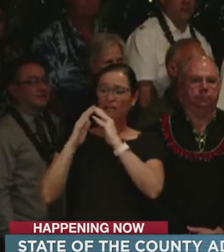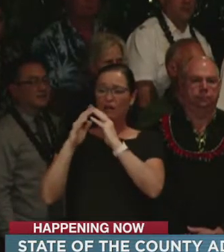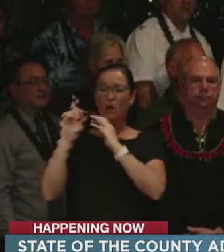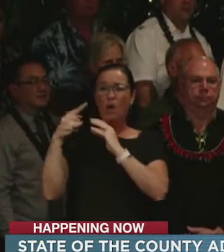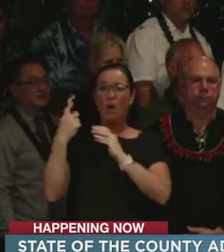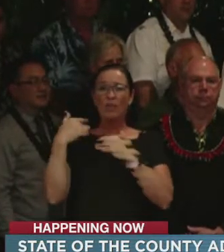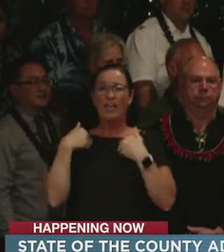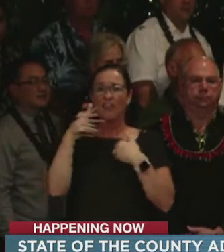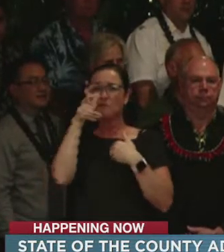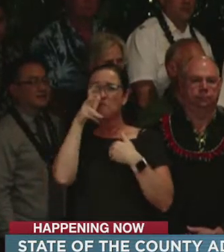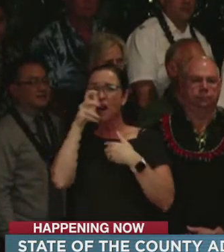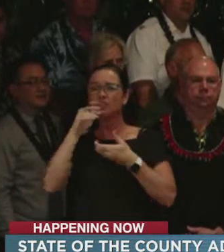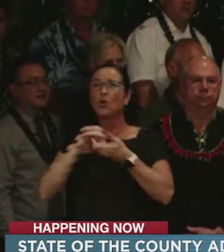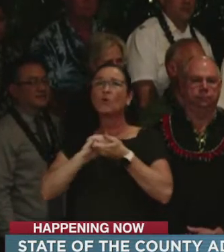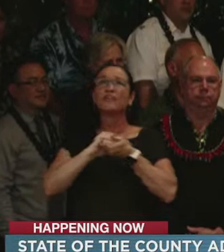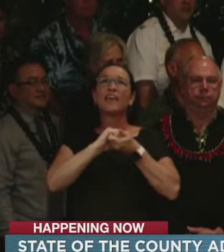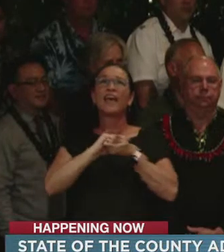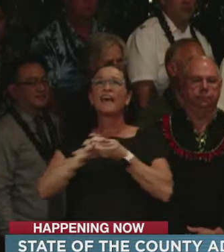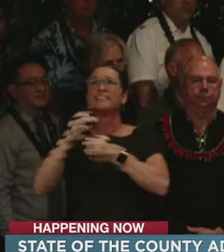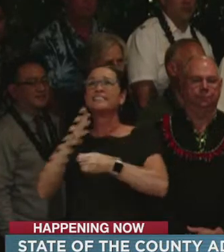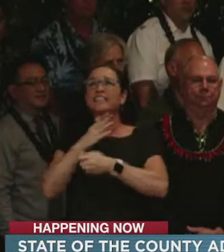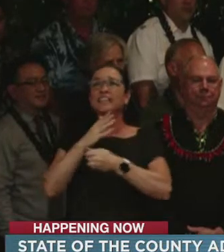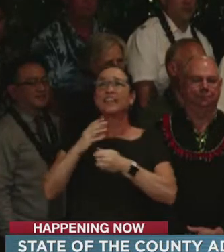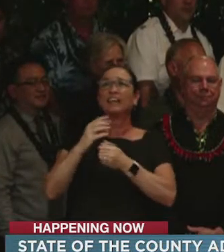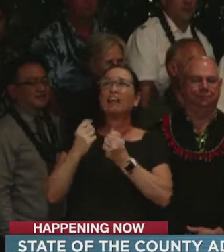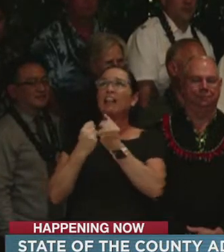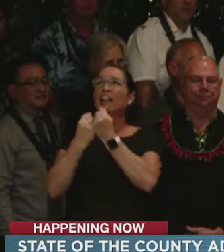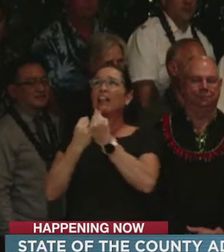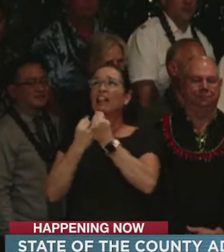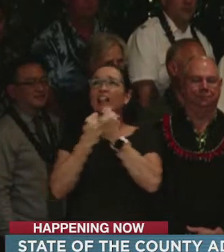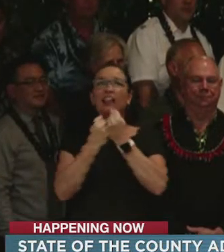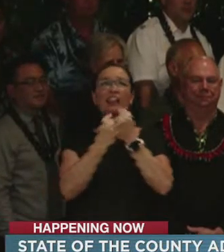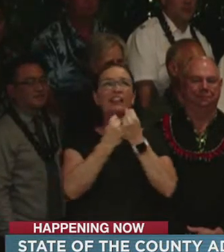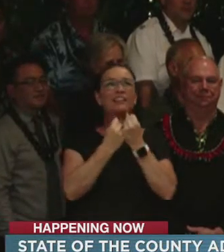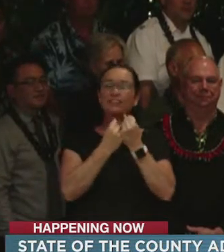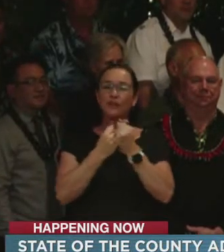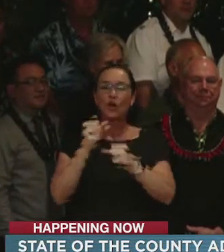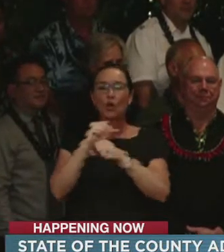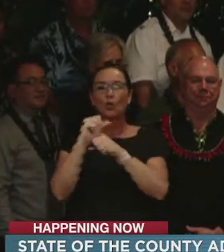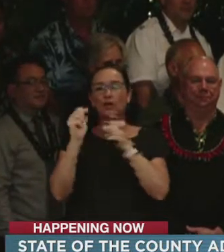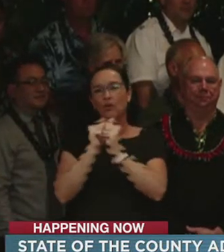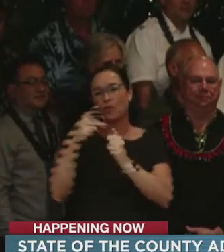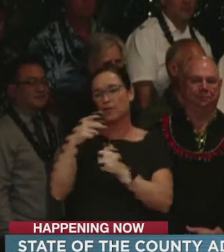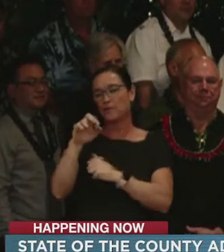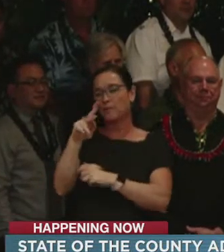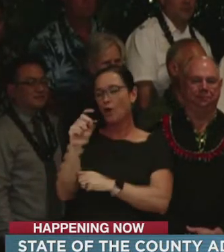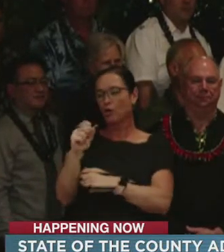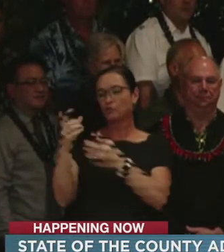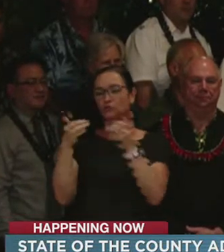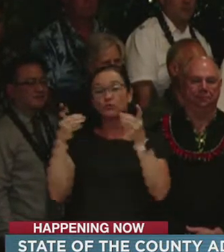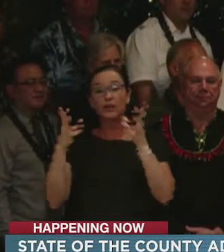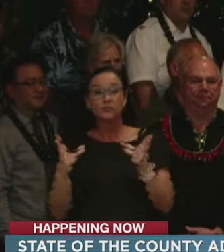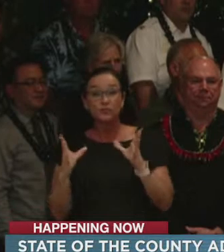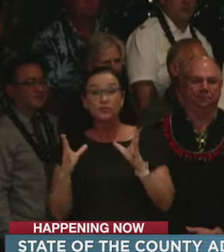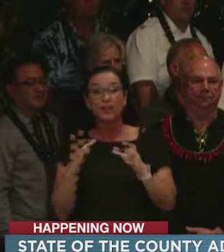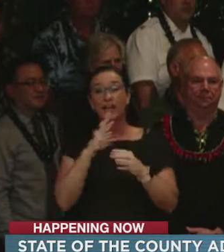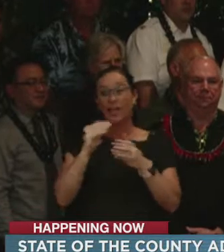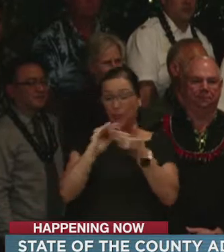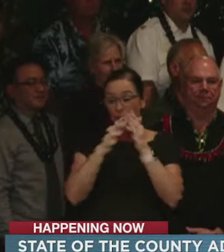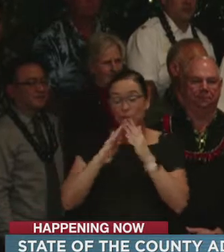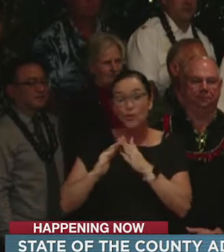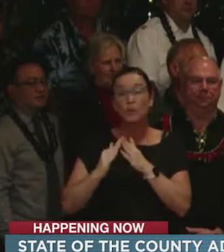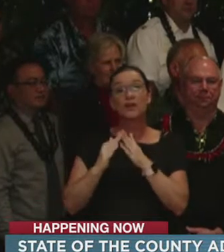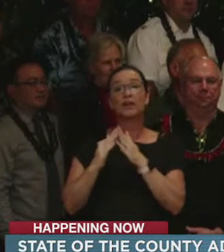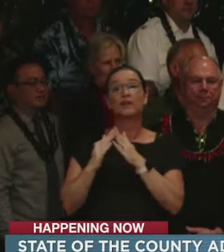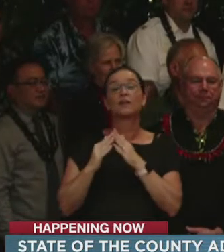holding hands and singing Kumbaya. Working with Parks Director and the community and elected officials, we helped